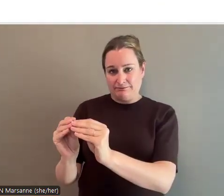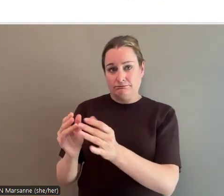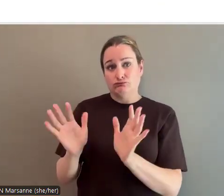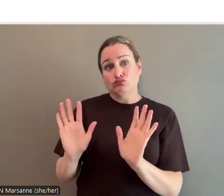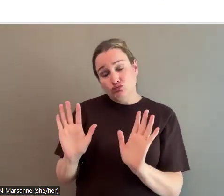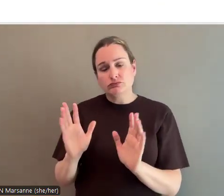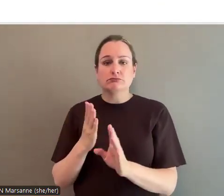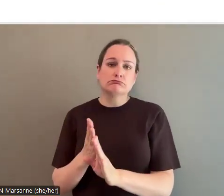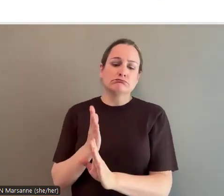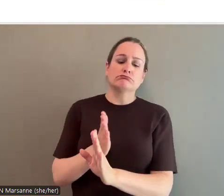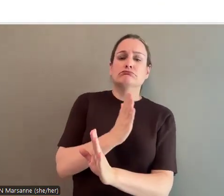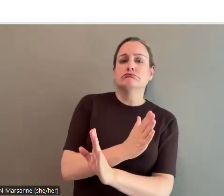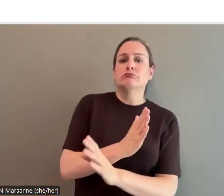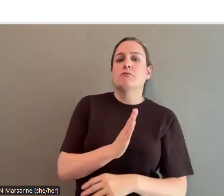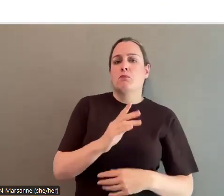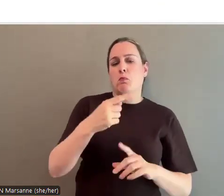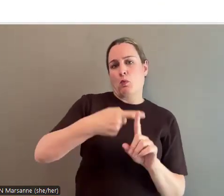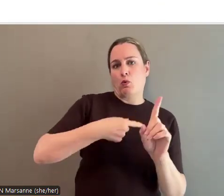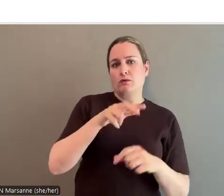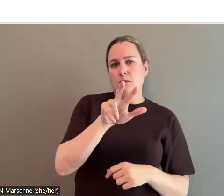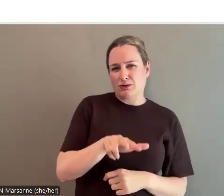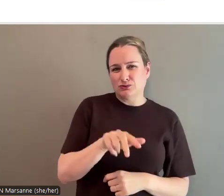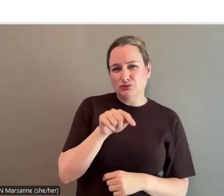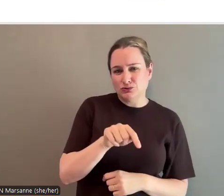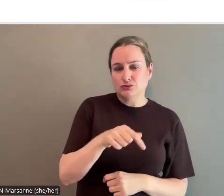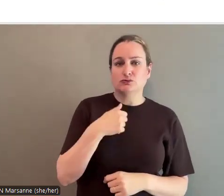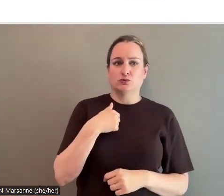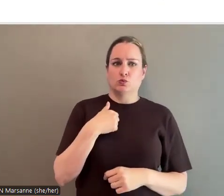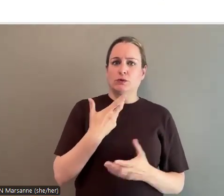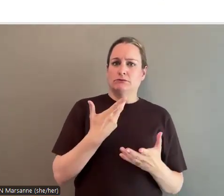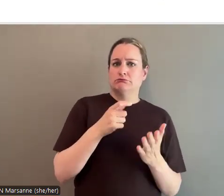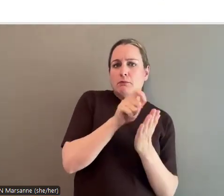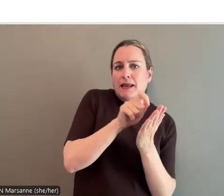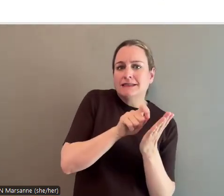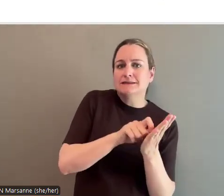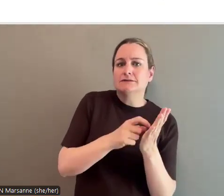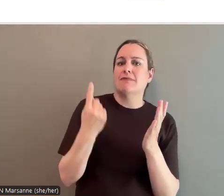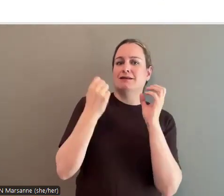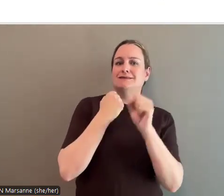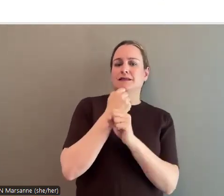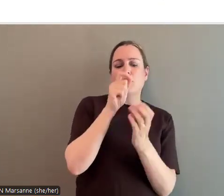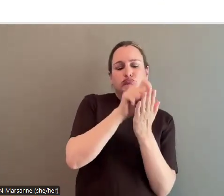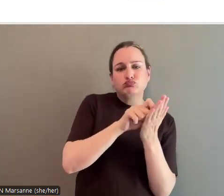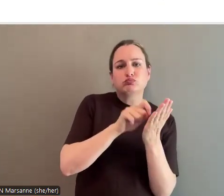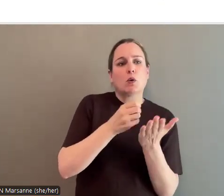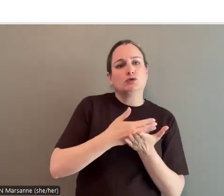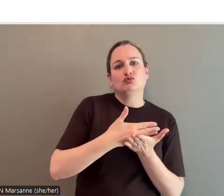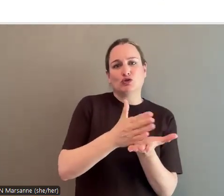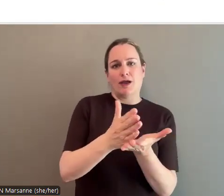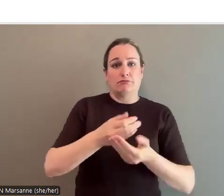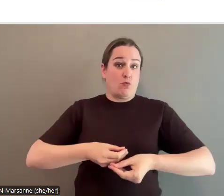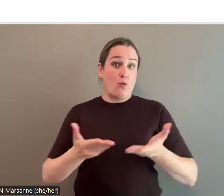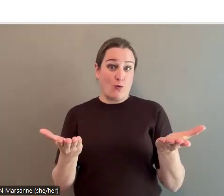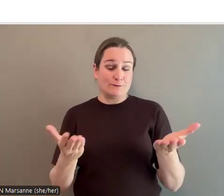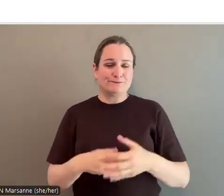we've been able to share the minutes of the meeting with everyone. The challenges that we are having